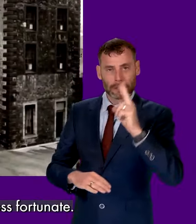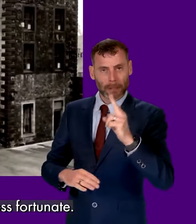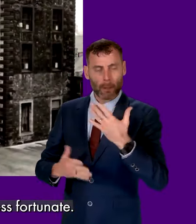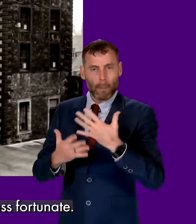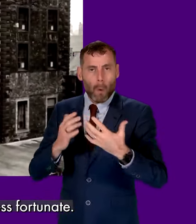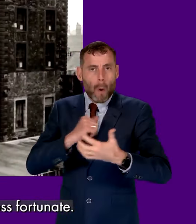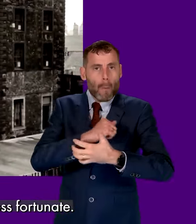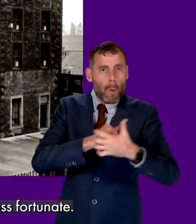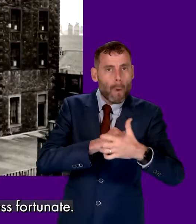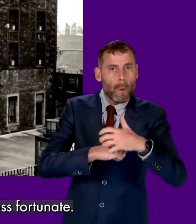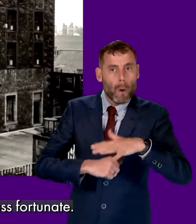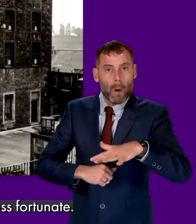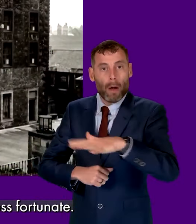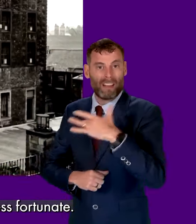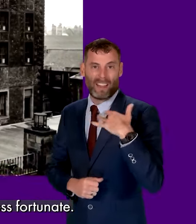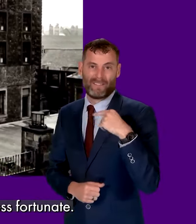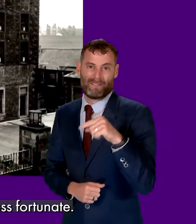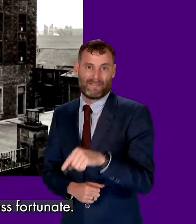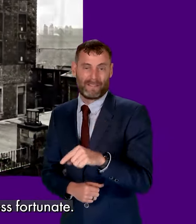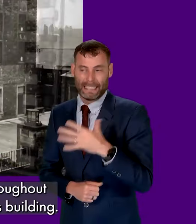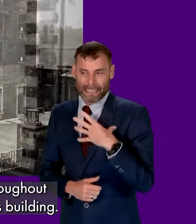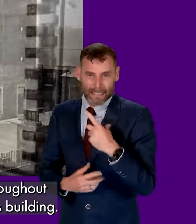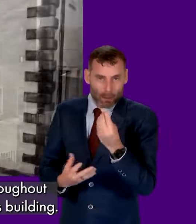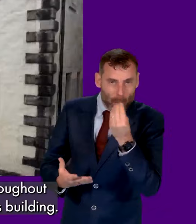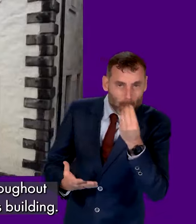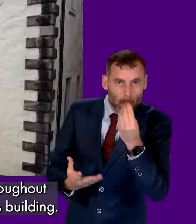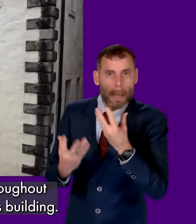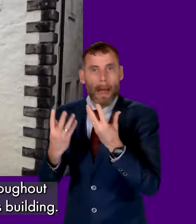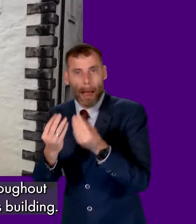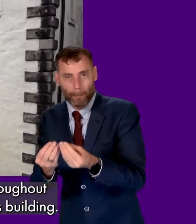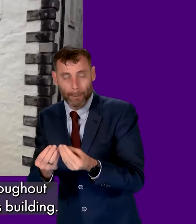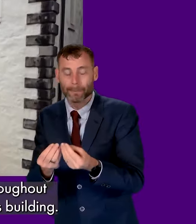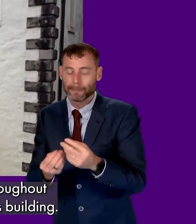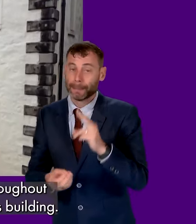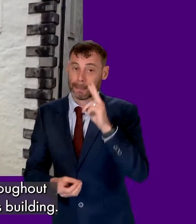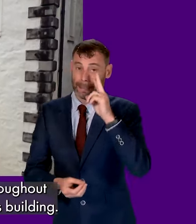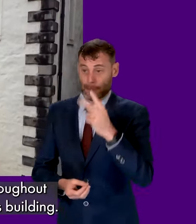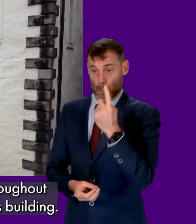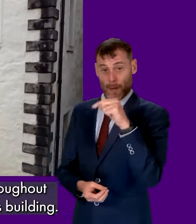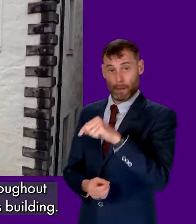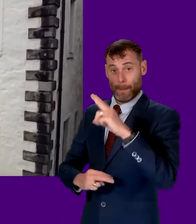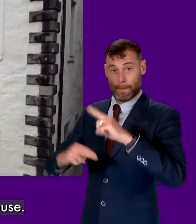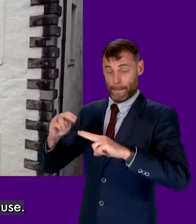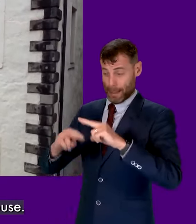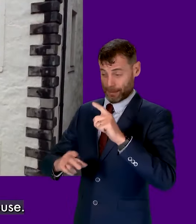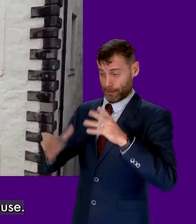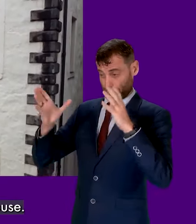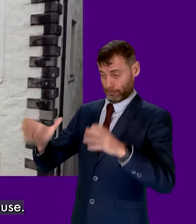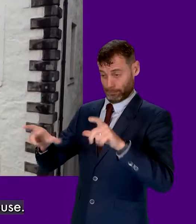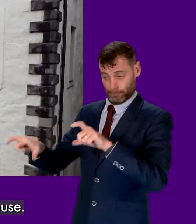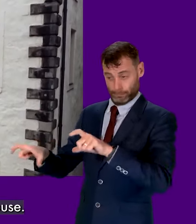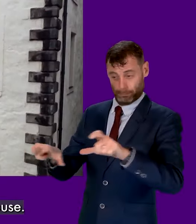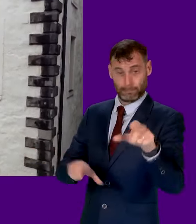became home to those less fortunate. The one constant throughout the years has been this building, Queensberry